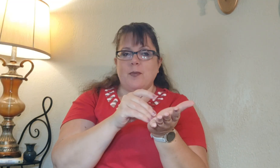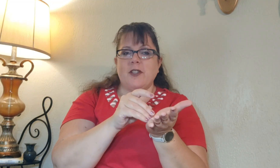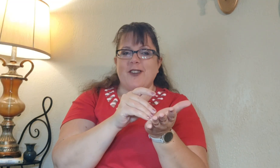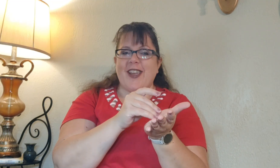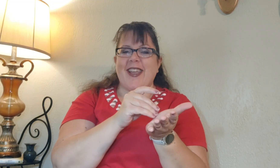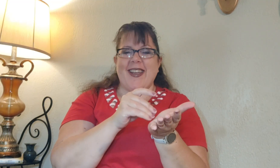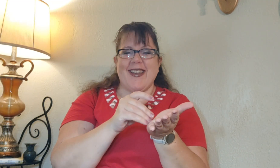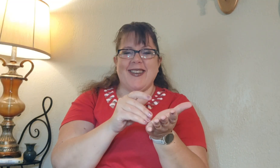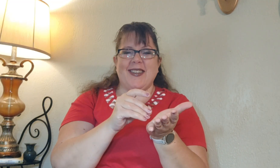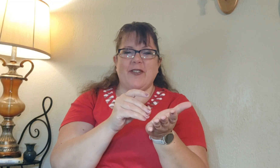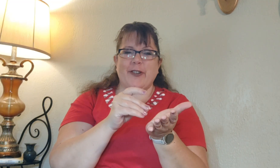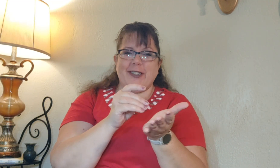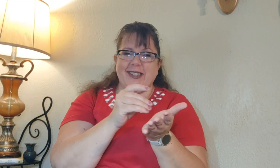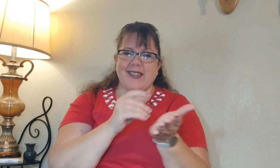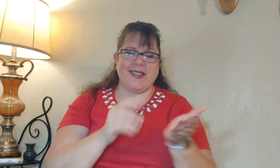shapes in your hand for a disc.